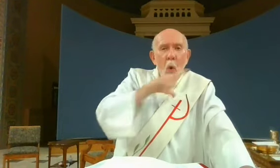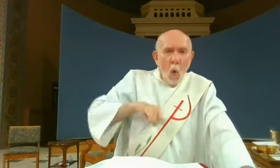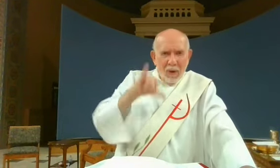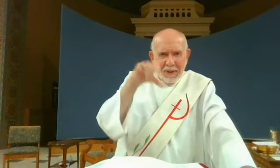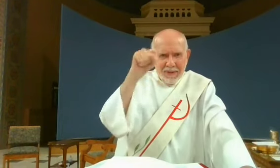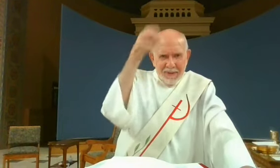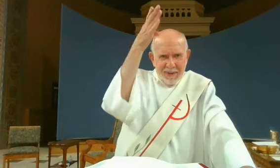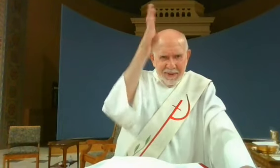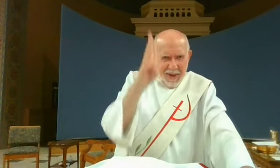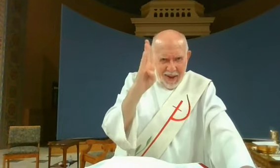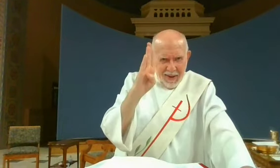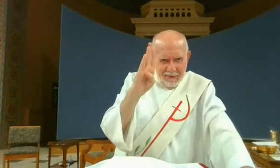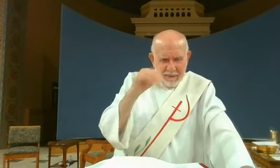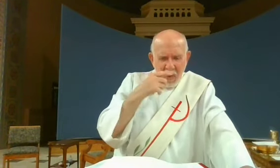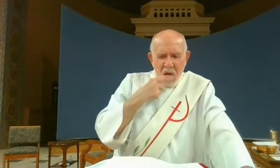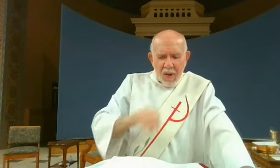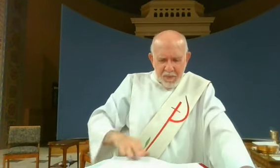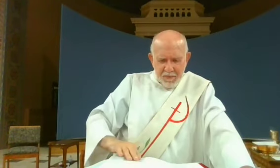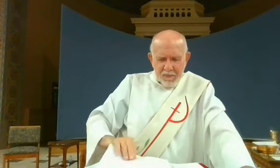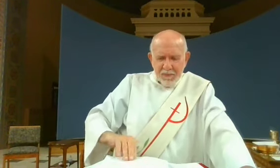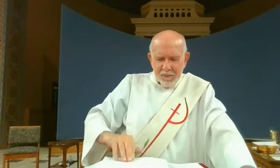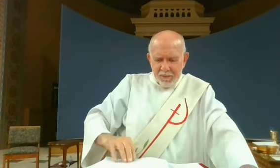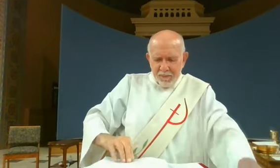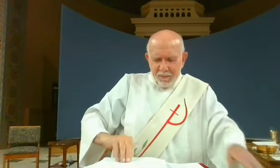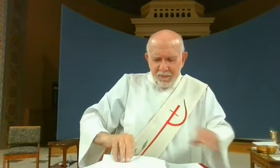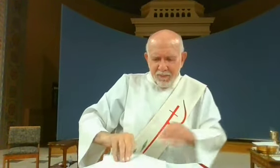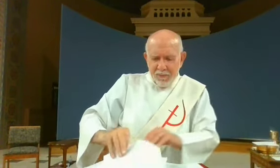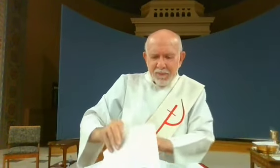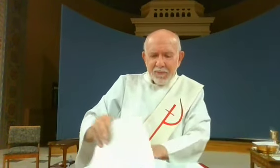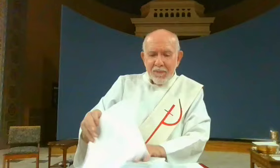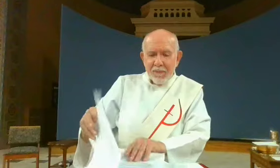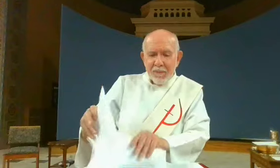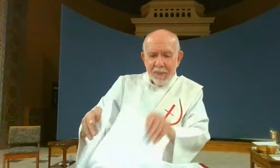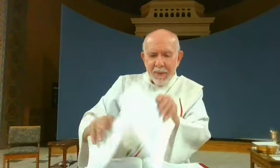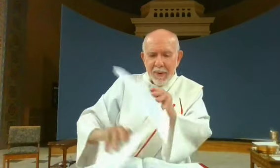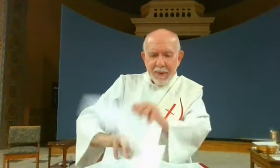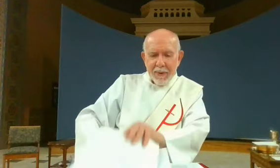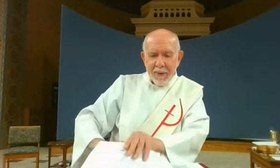He fixed the Lord. The Lord is God.